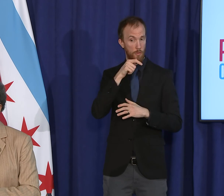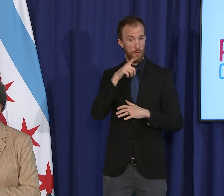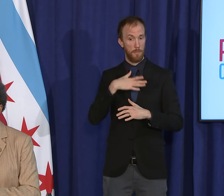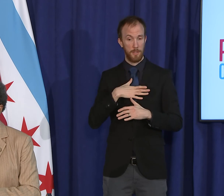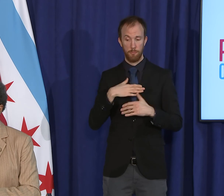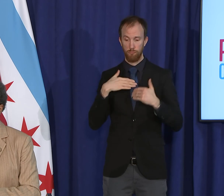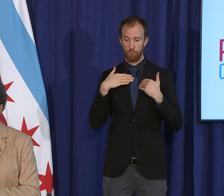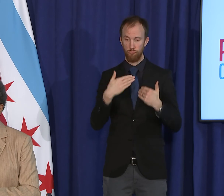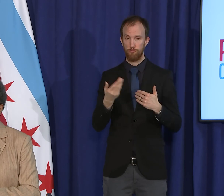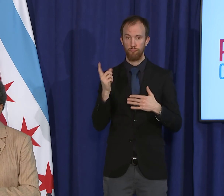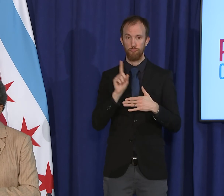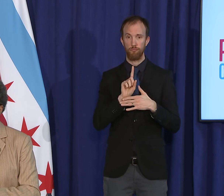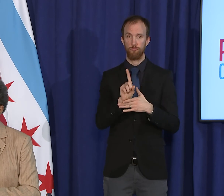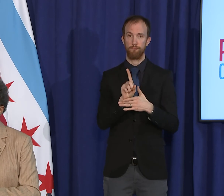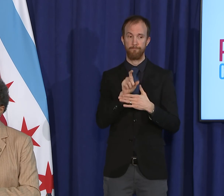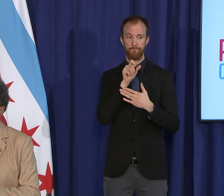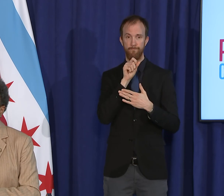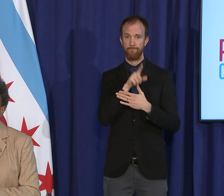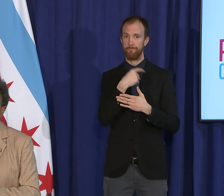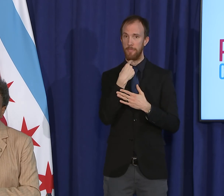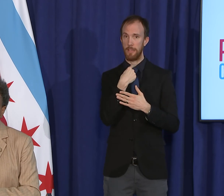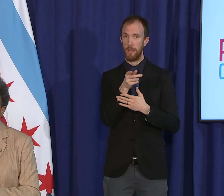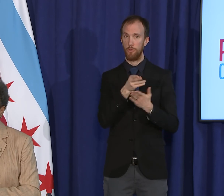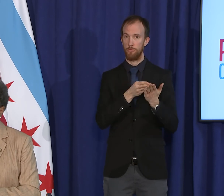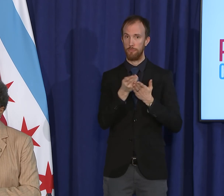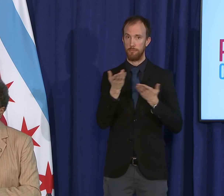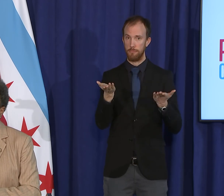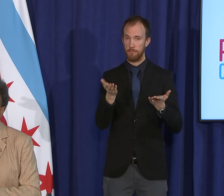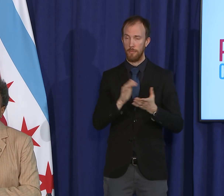truth. And I think now what we've seen